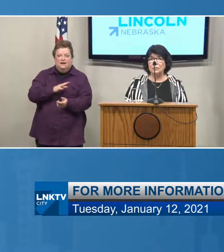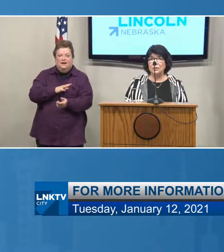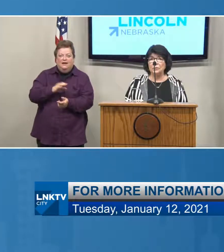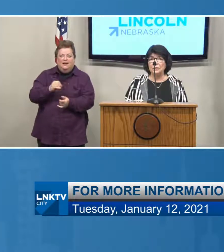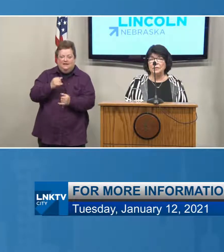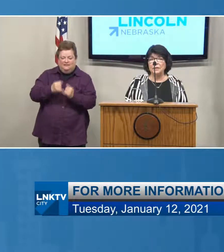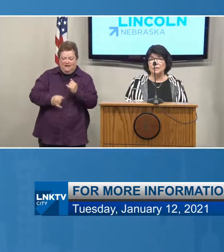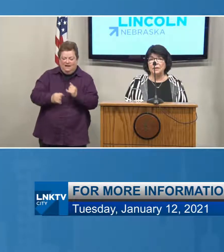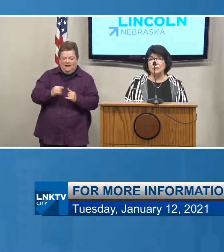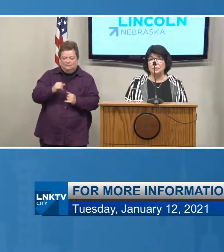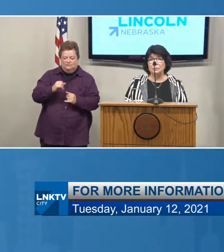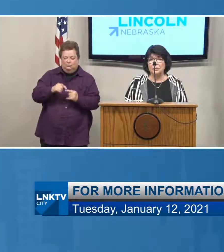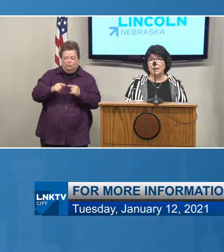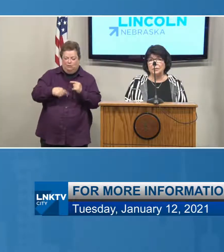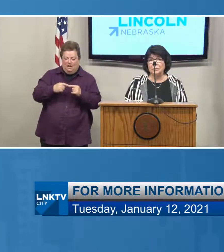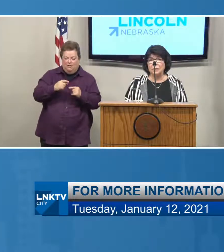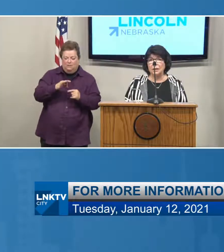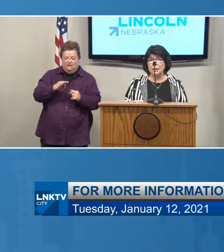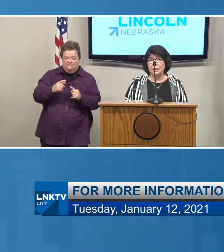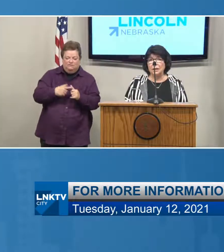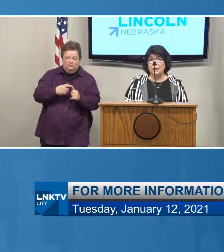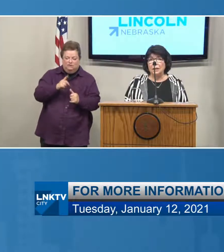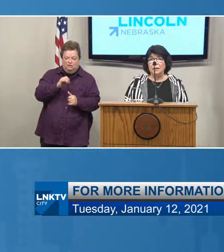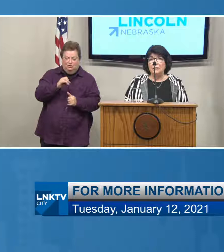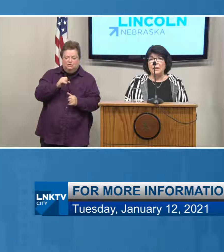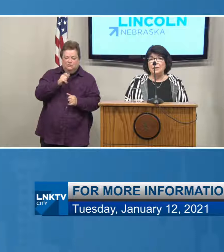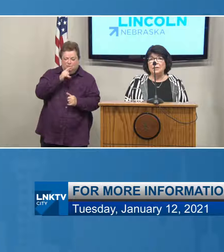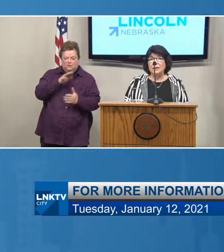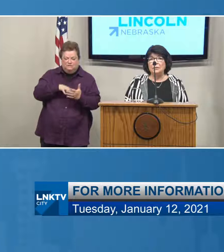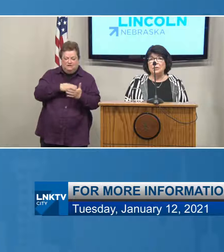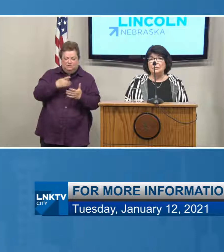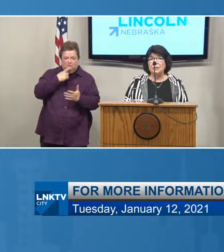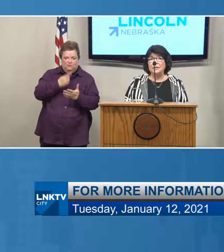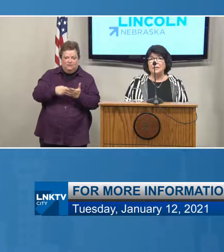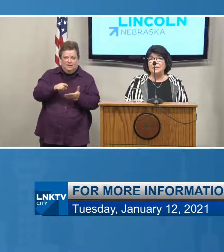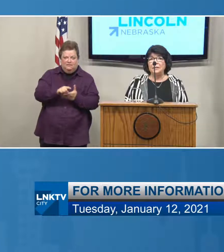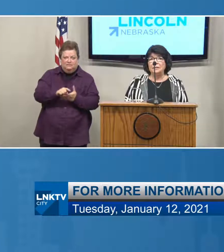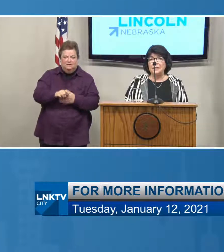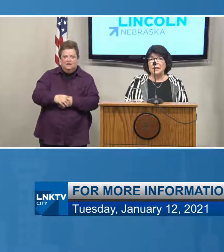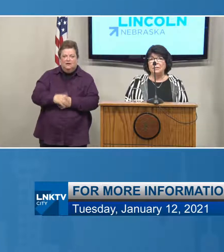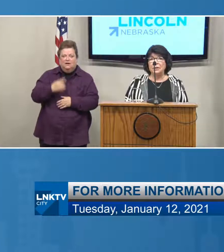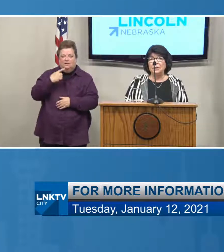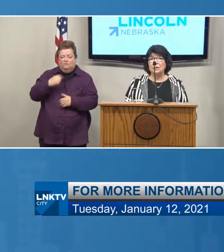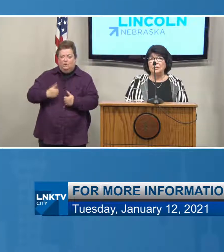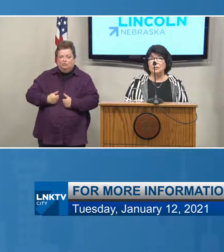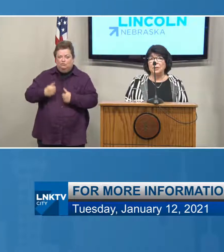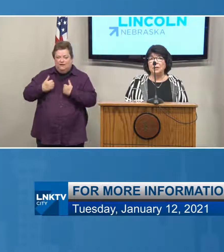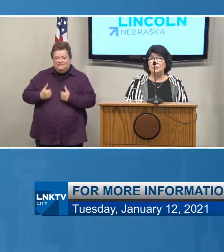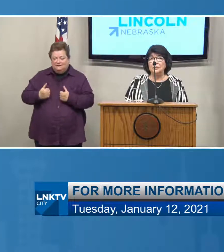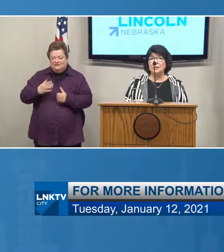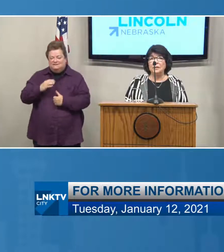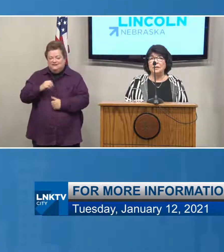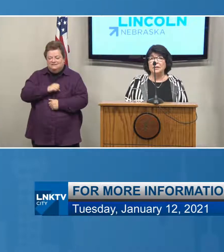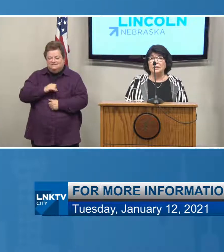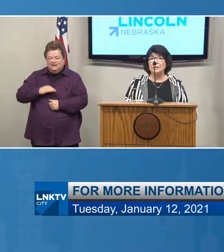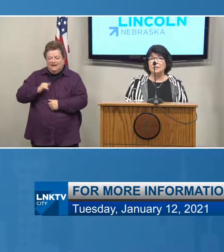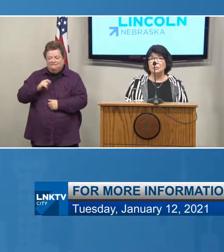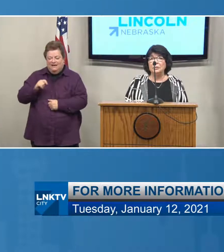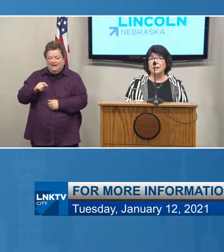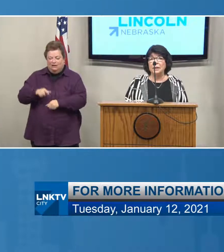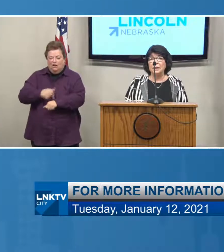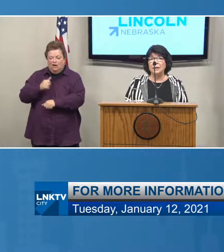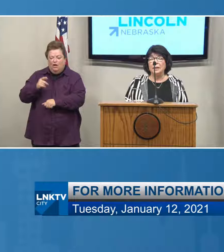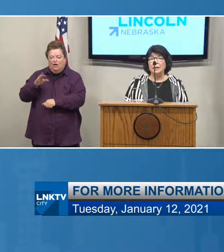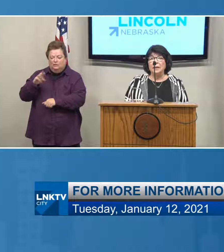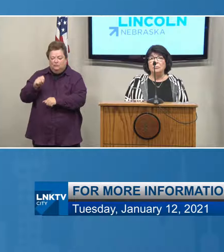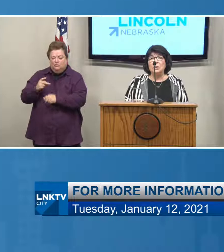of first doses is scheduled for next week. The vaccination of residents and staff at long-term care facilities is